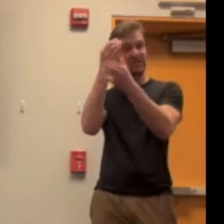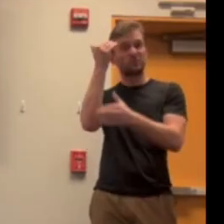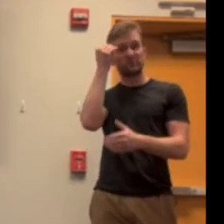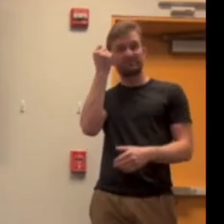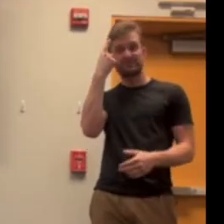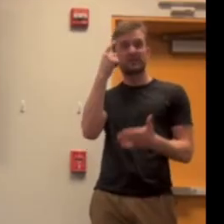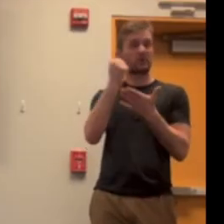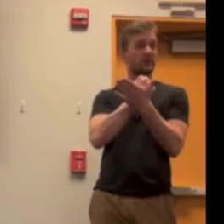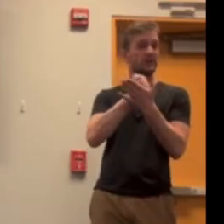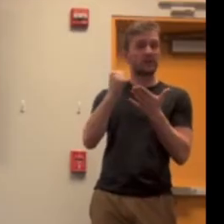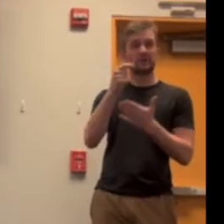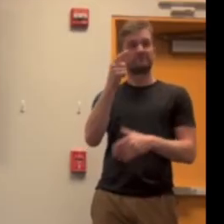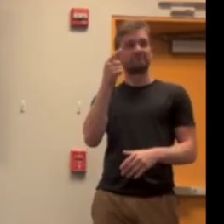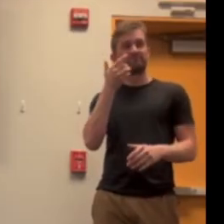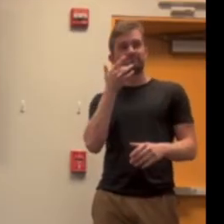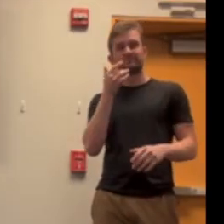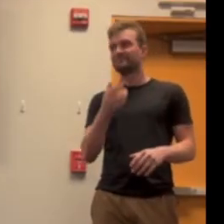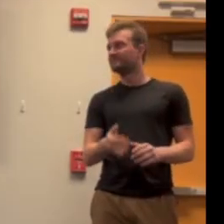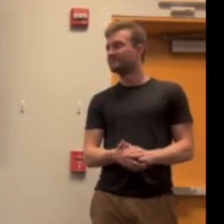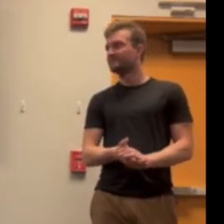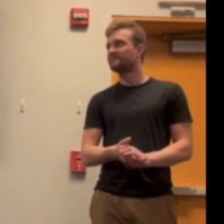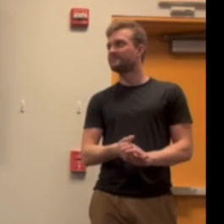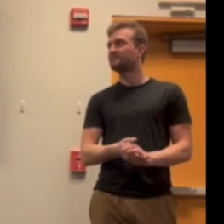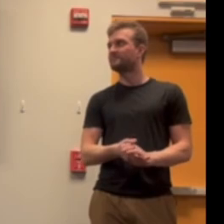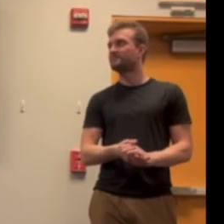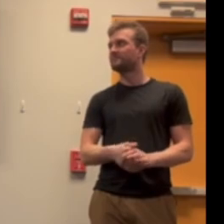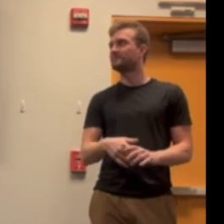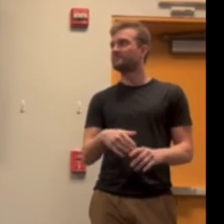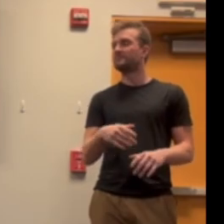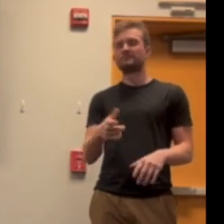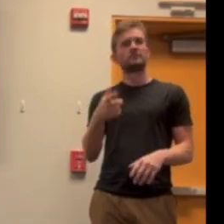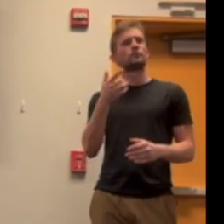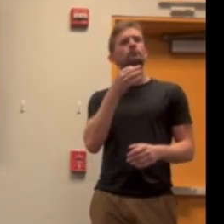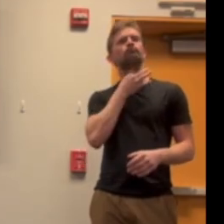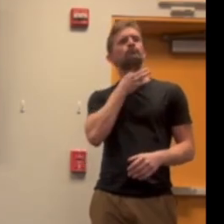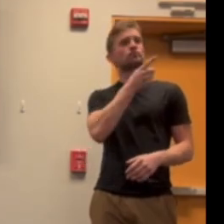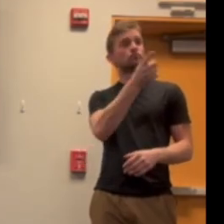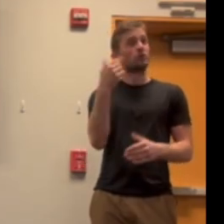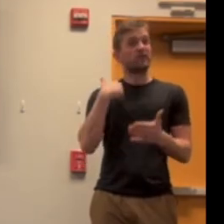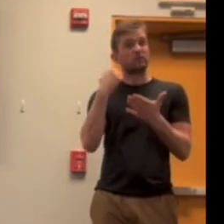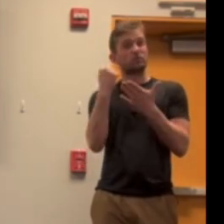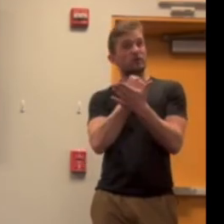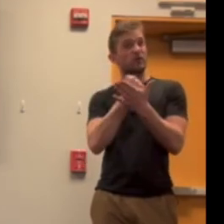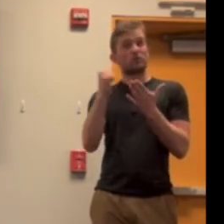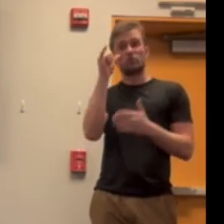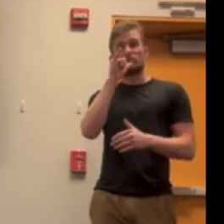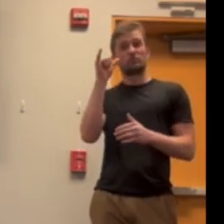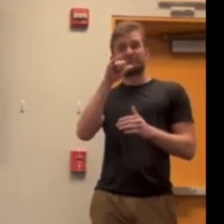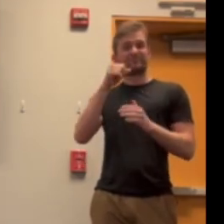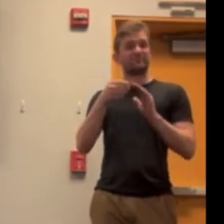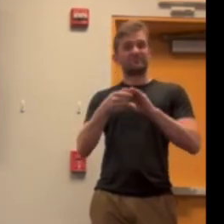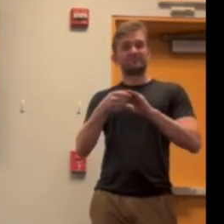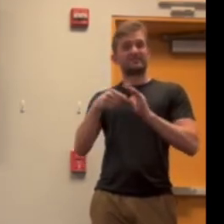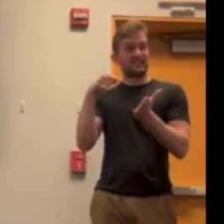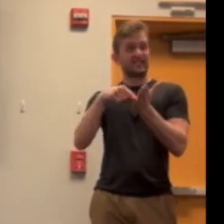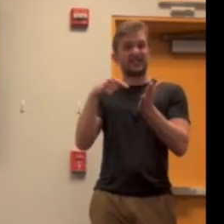off? How many of you have a ton of balance going on right now? It's just out of control.